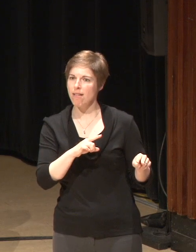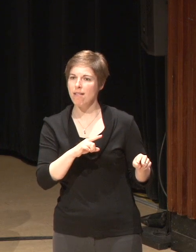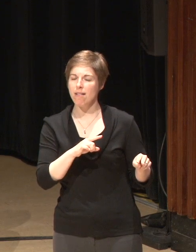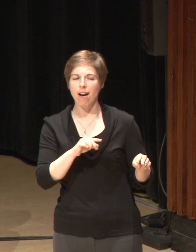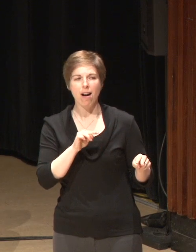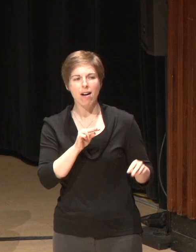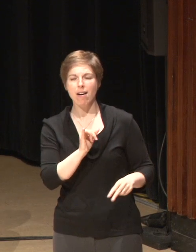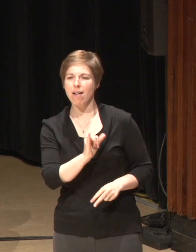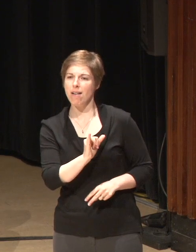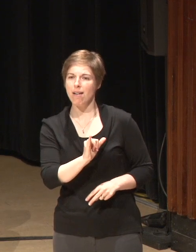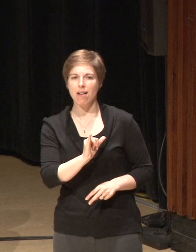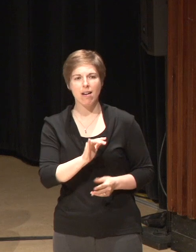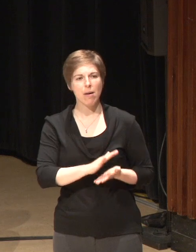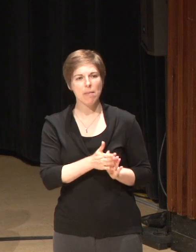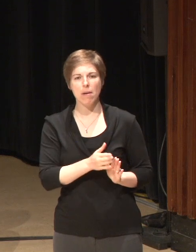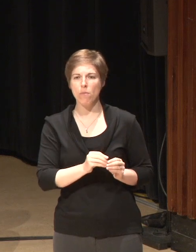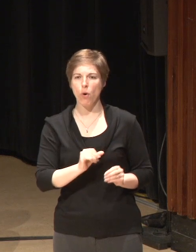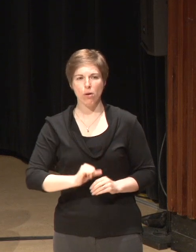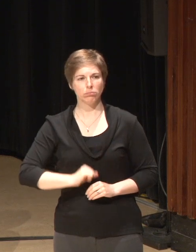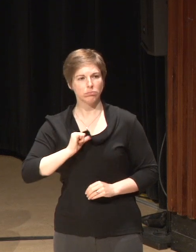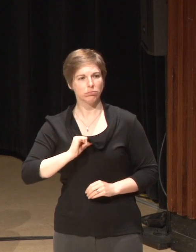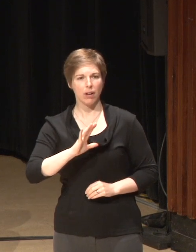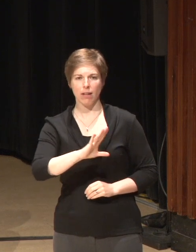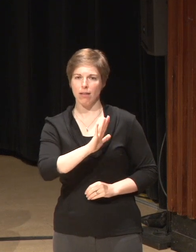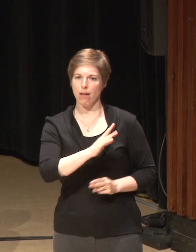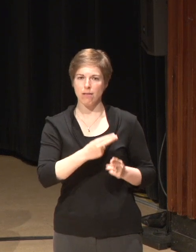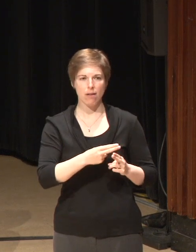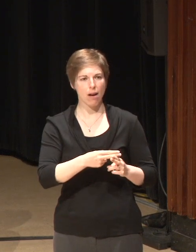pride and continues to do so.